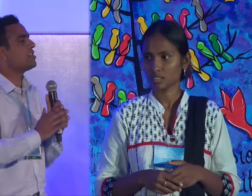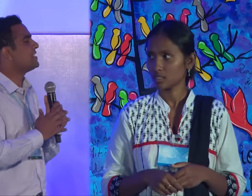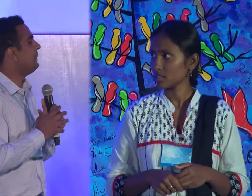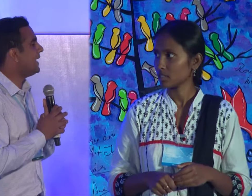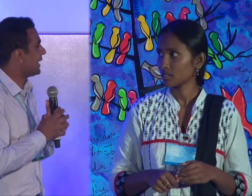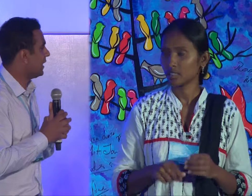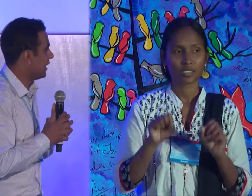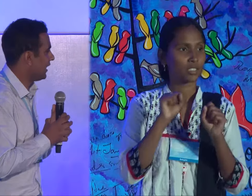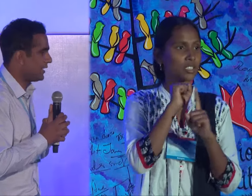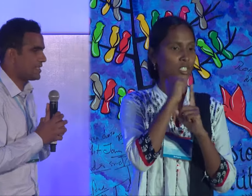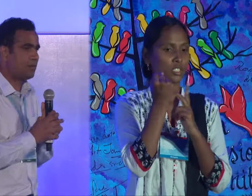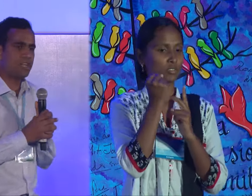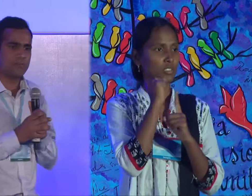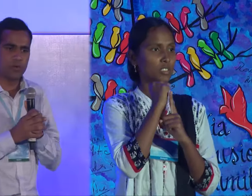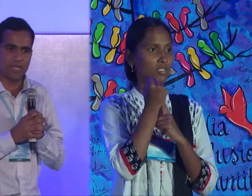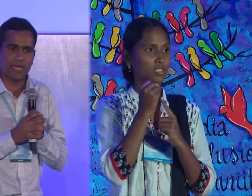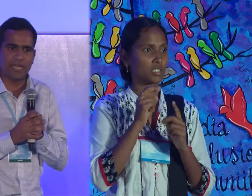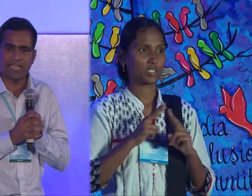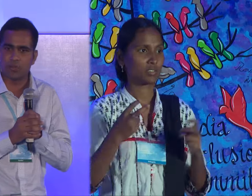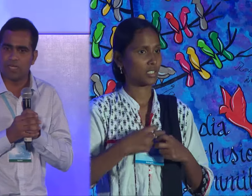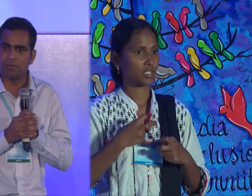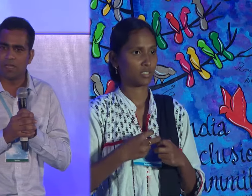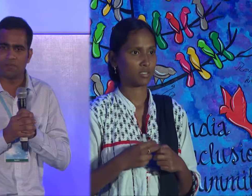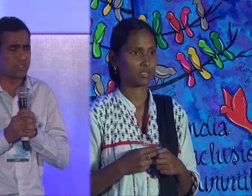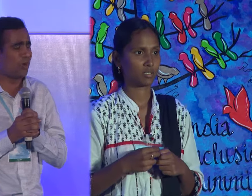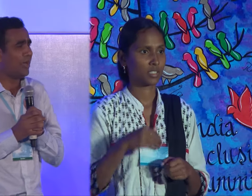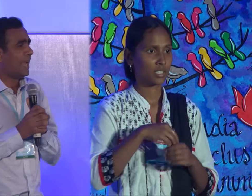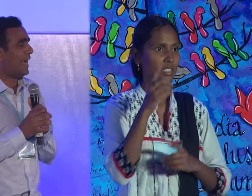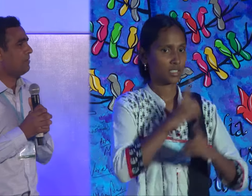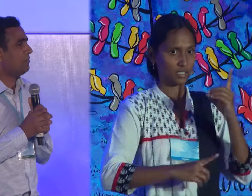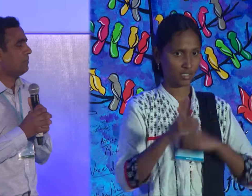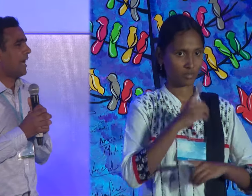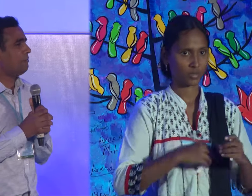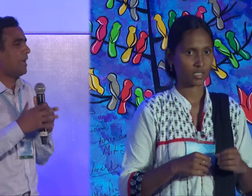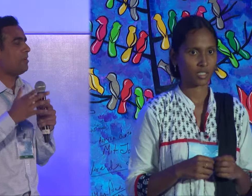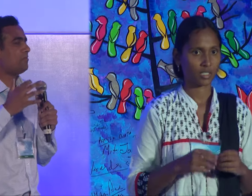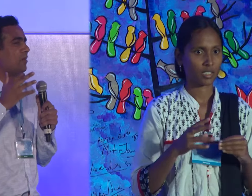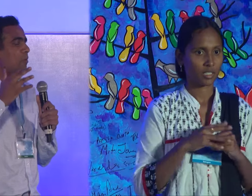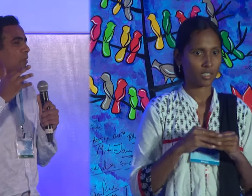The situation is bleak in the disabled sports arena, as we saw. And